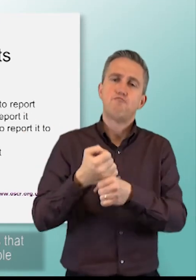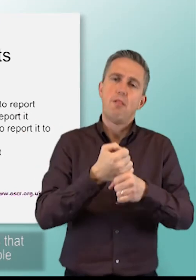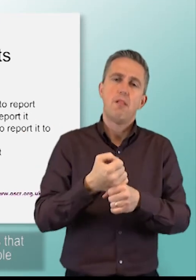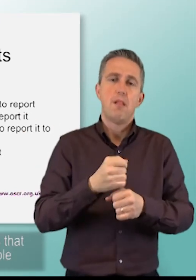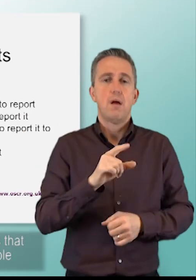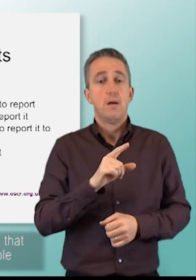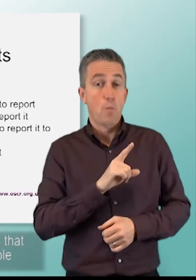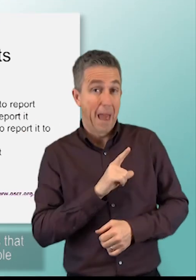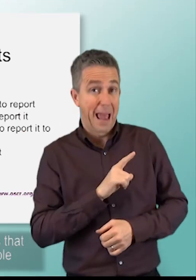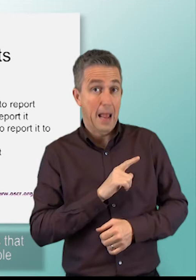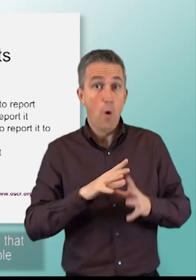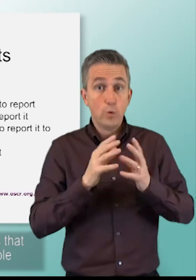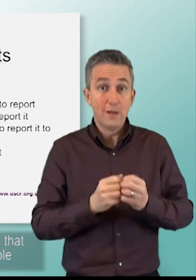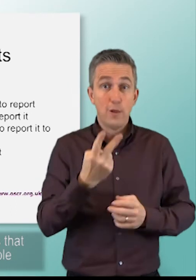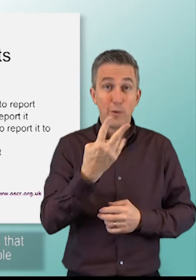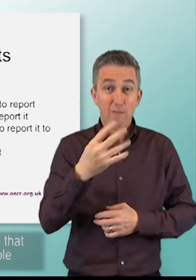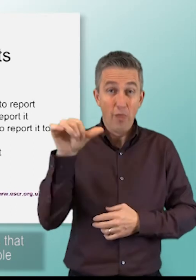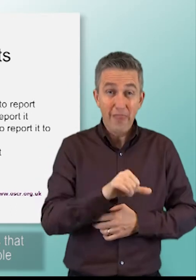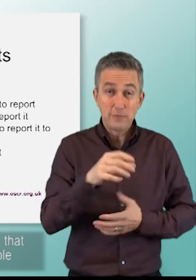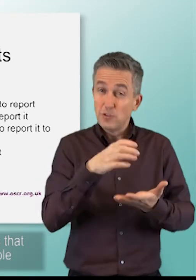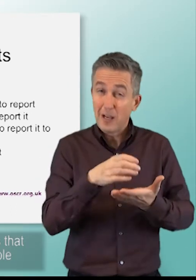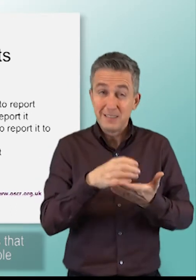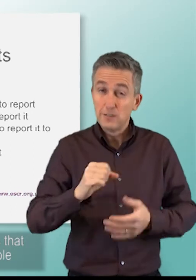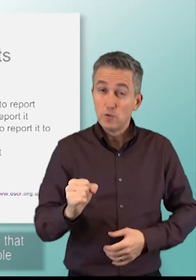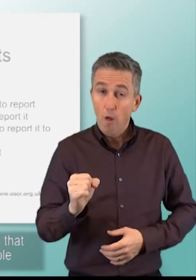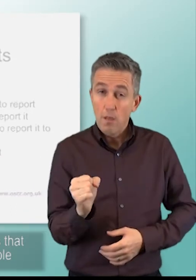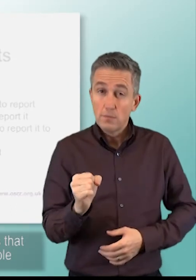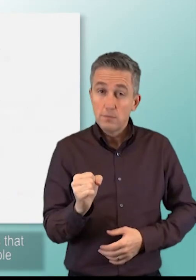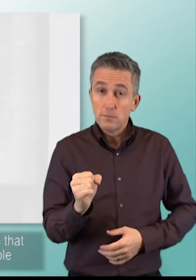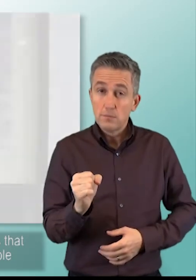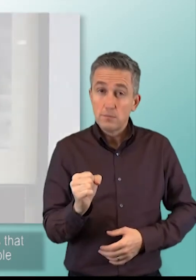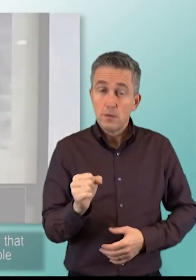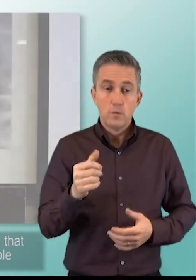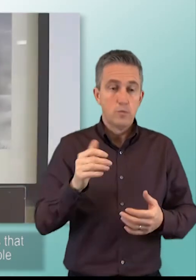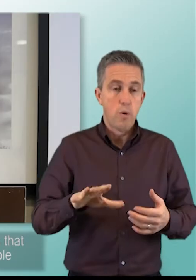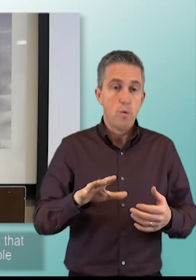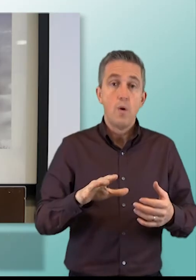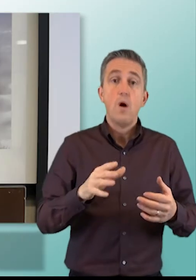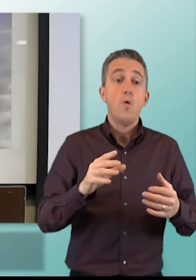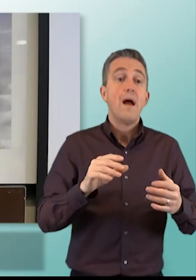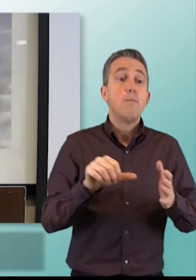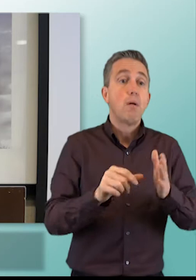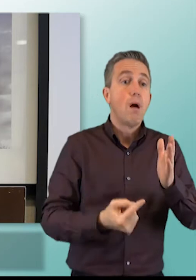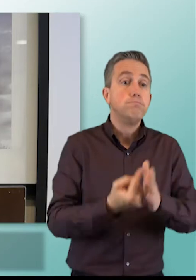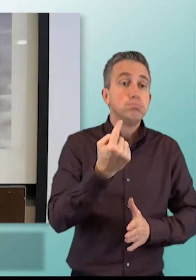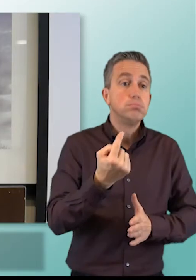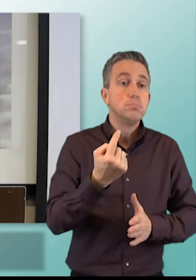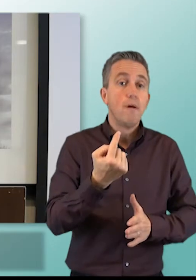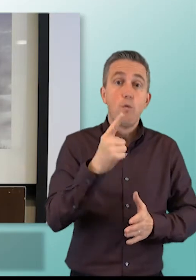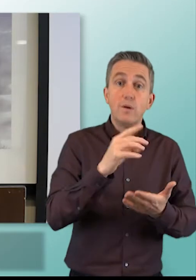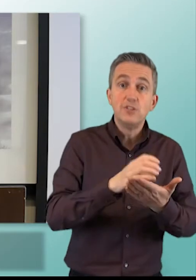reason being that there's 24,000 charities that are all doing different things, and what is a notifiable event for one charity will